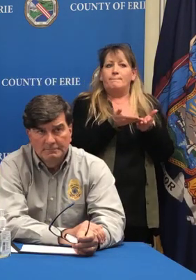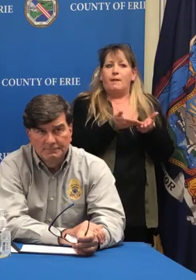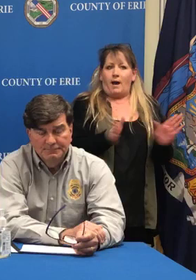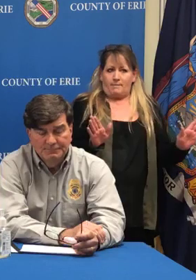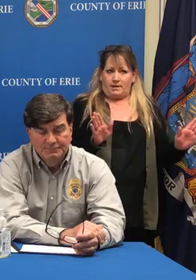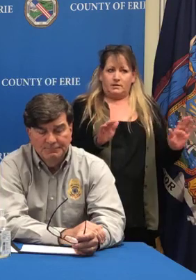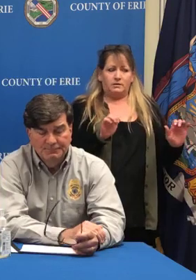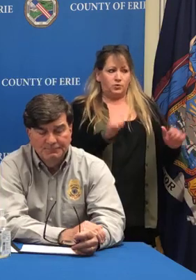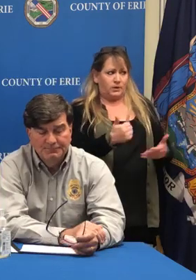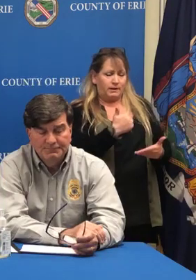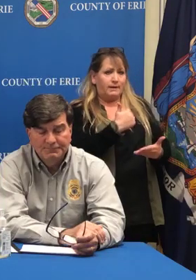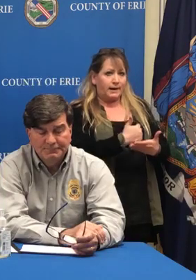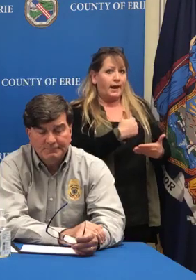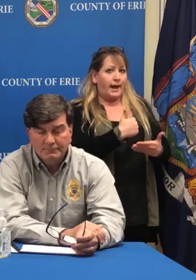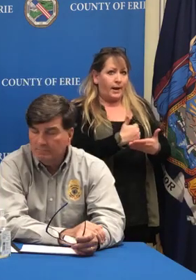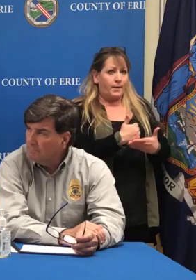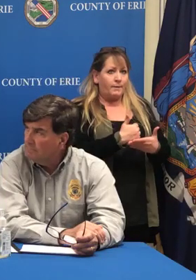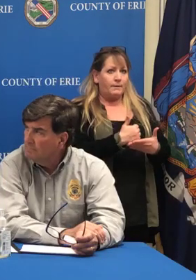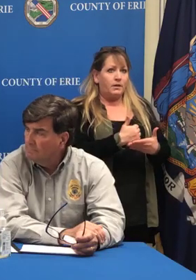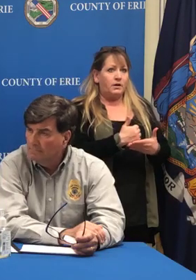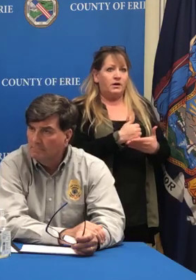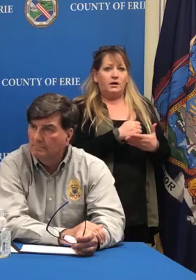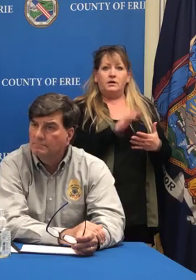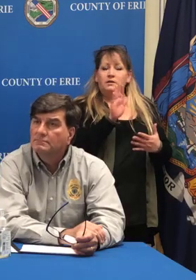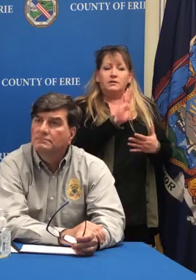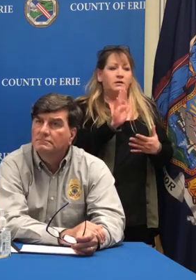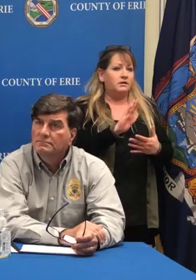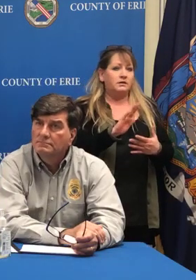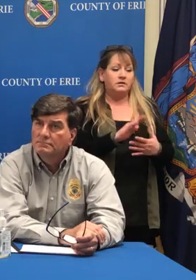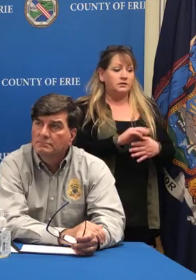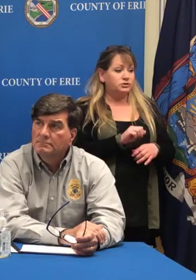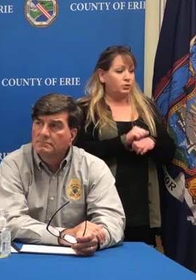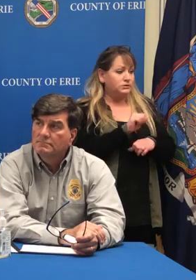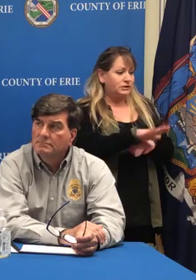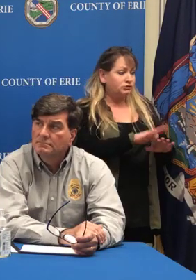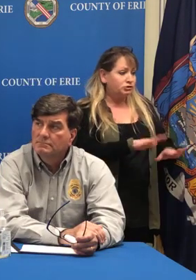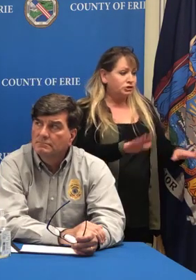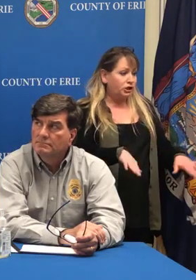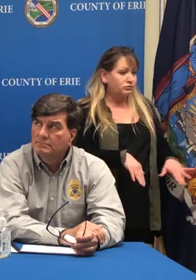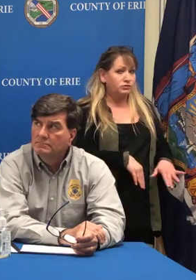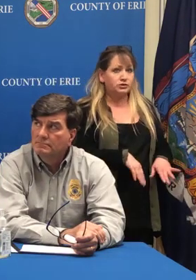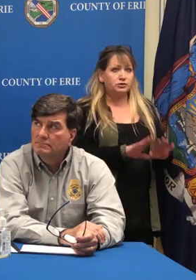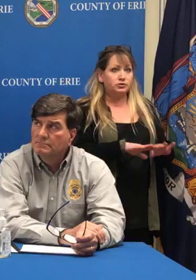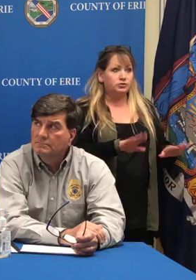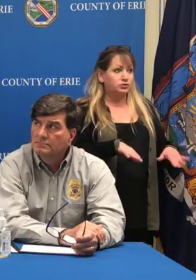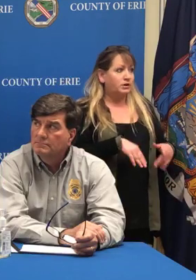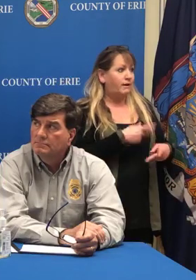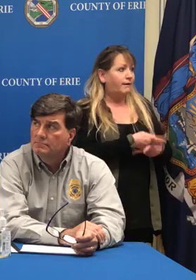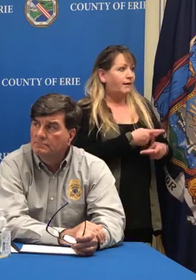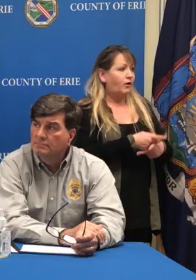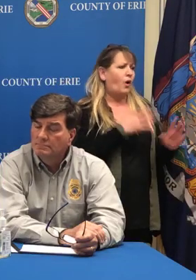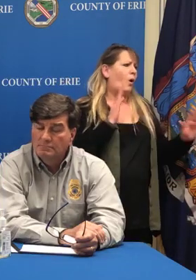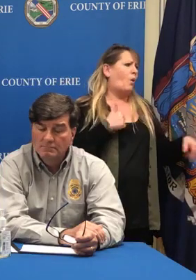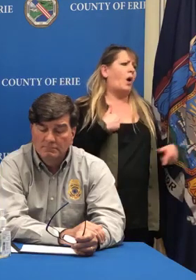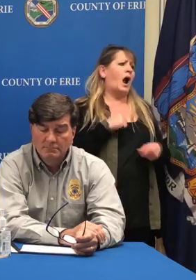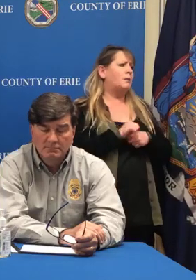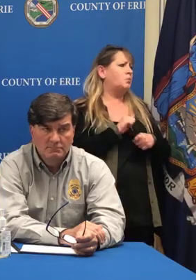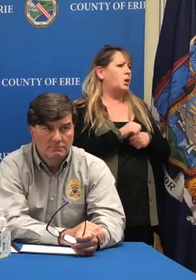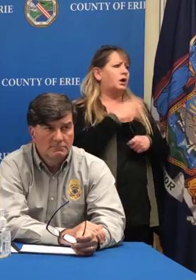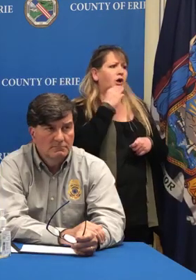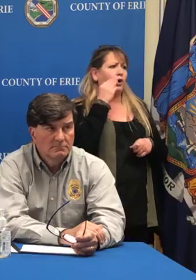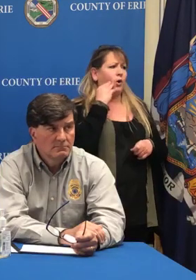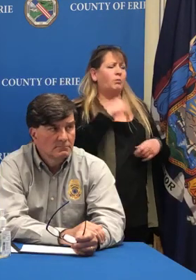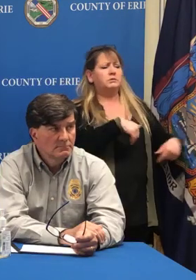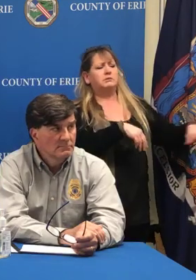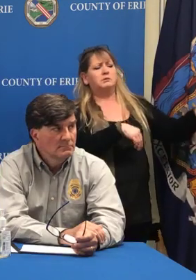can help us by not sending your children to child care if you are working at home. We've had some people say, well, I can't work at home